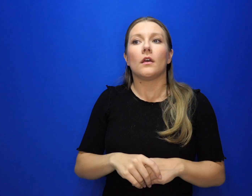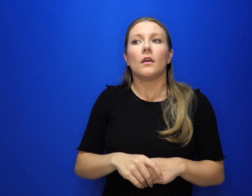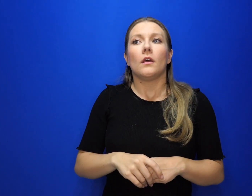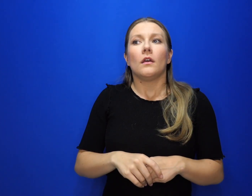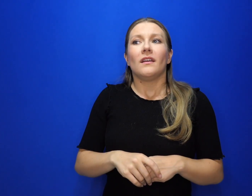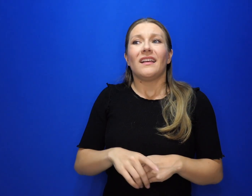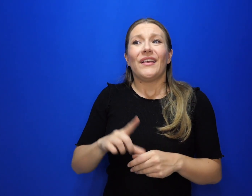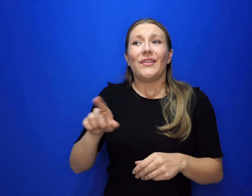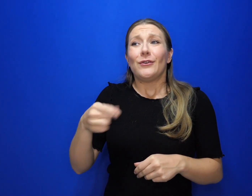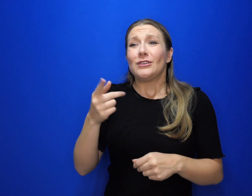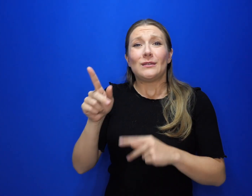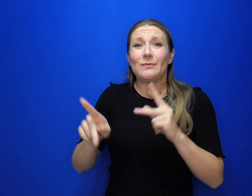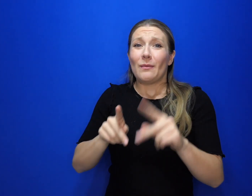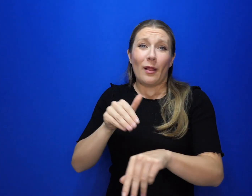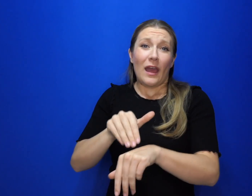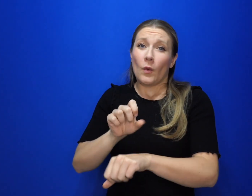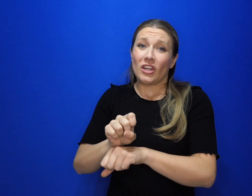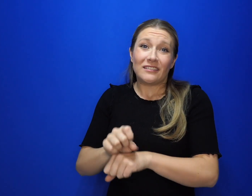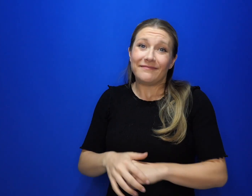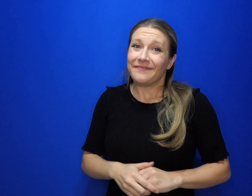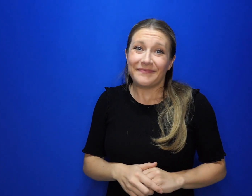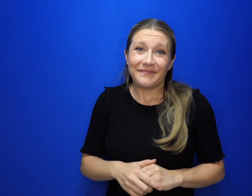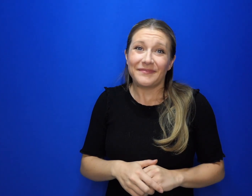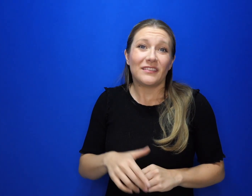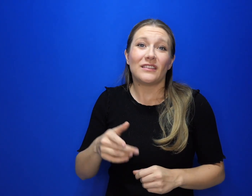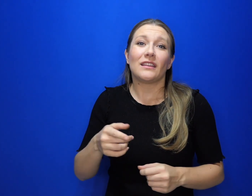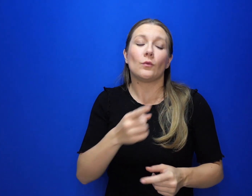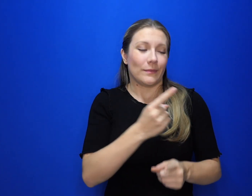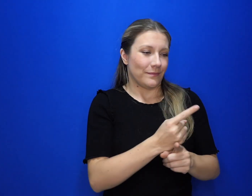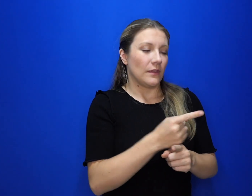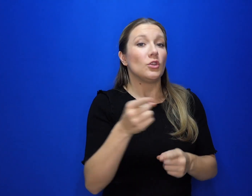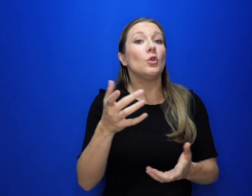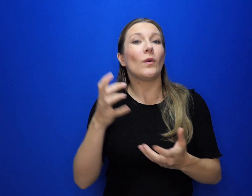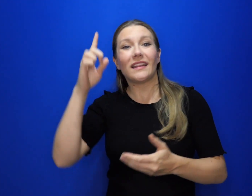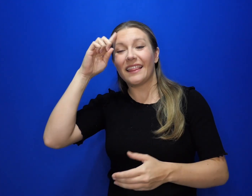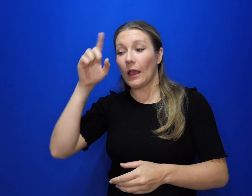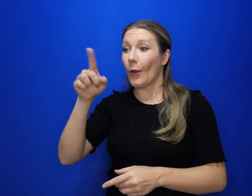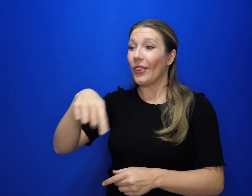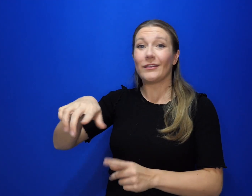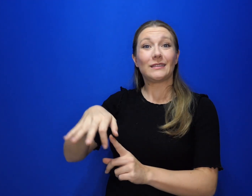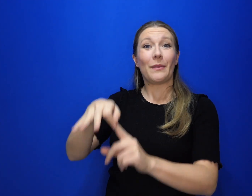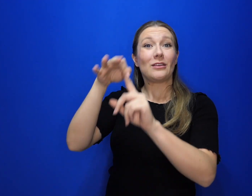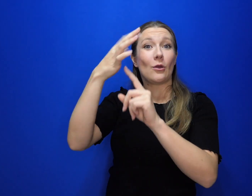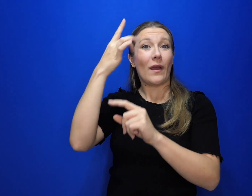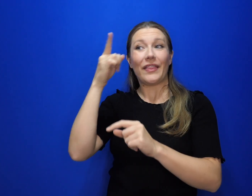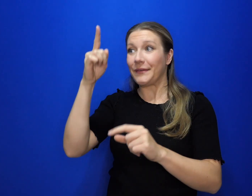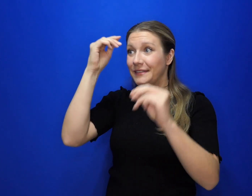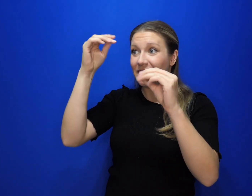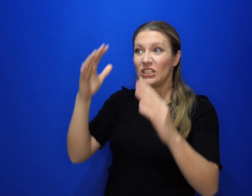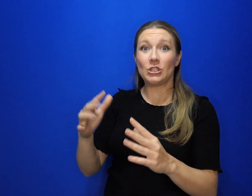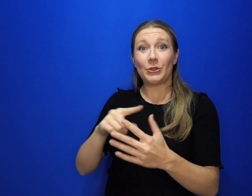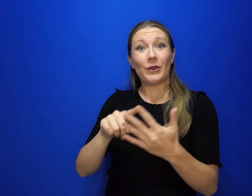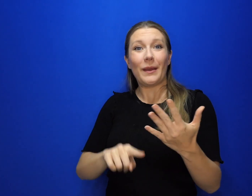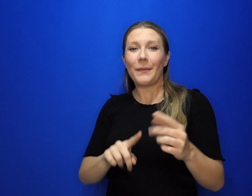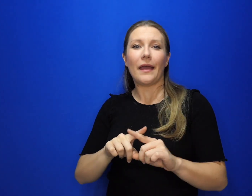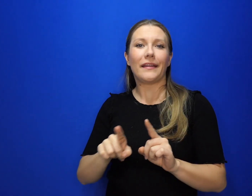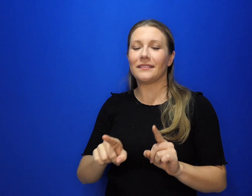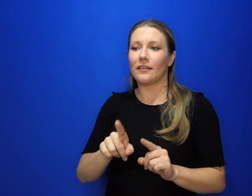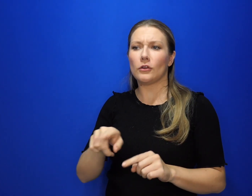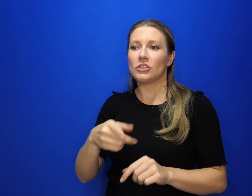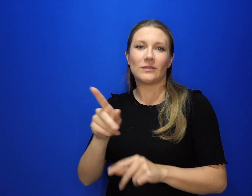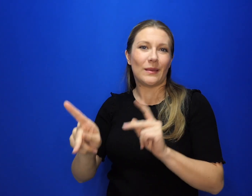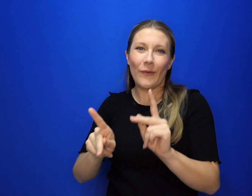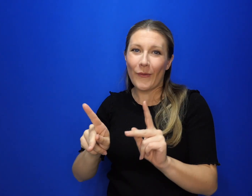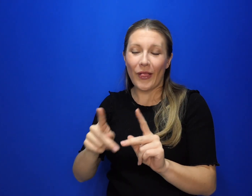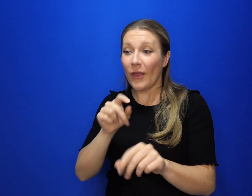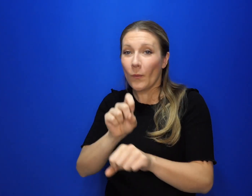that they're just people at work. Like, you want to think of them as special somehow because they're a teacher and et cetera, but they're